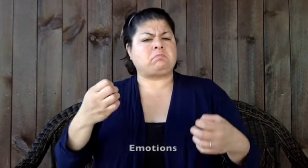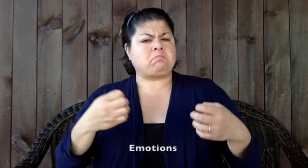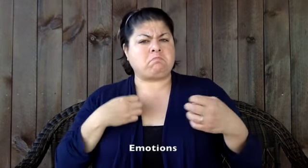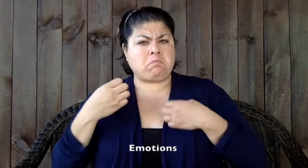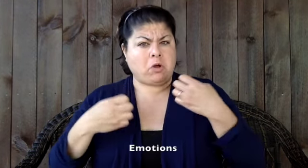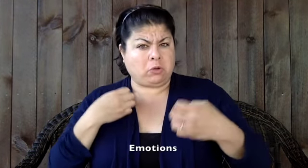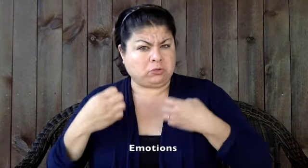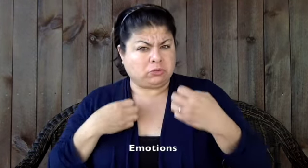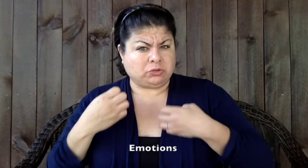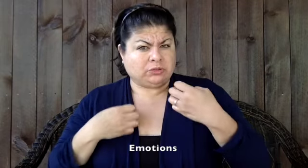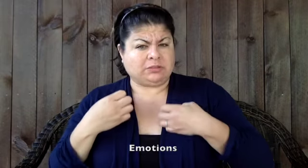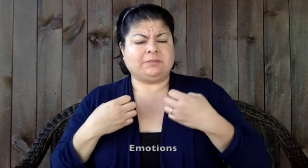Emotions.